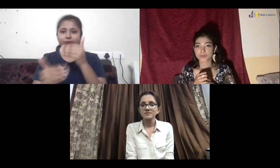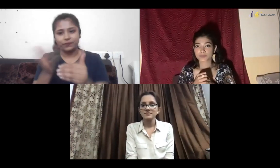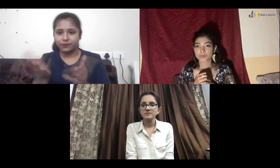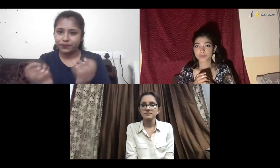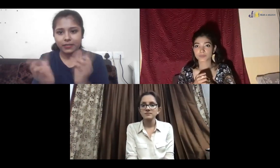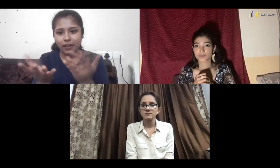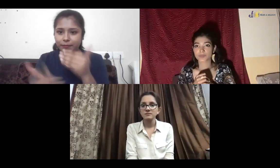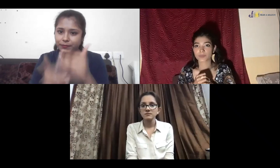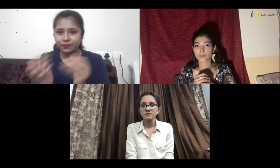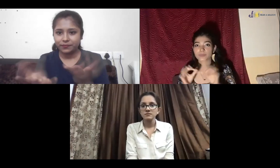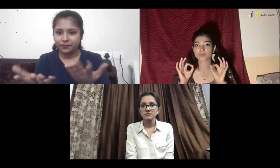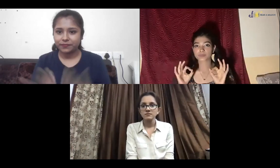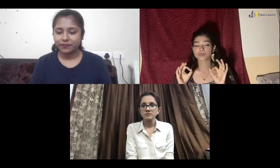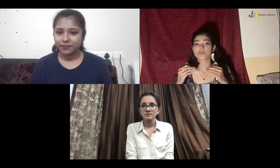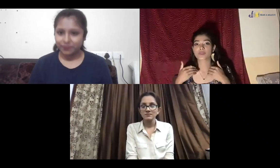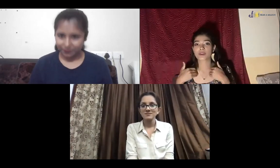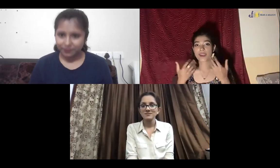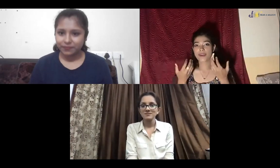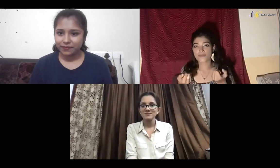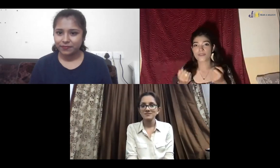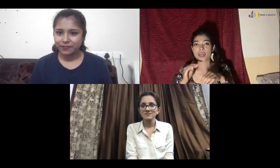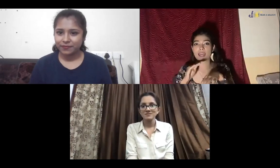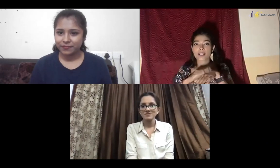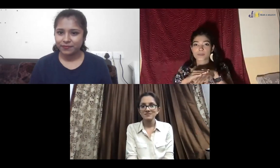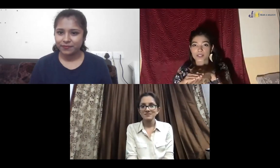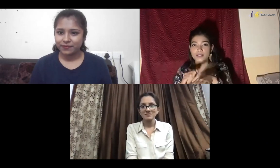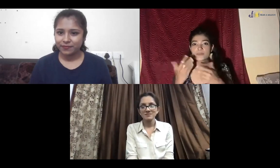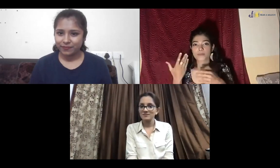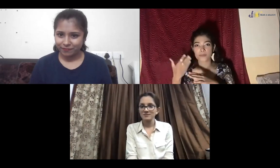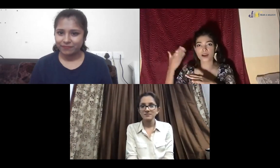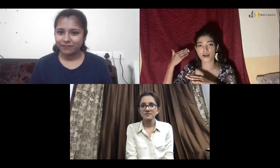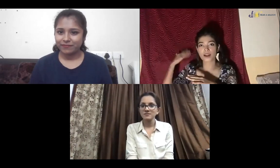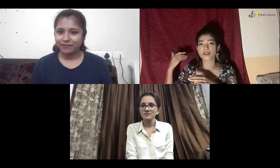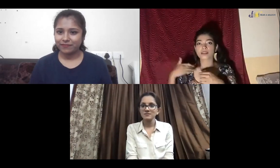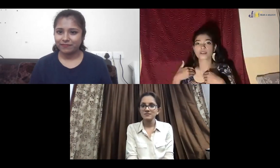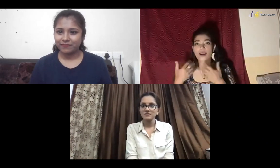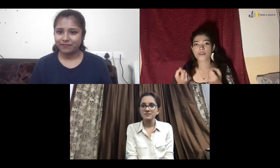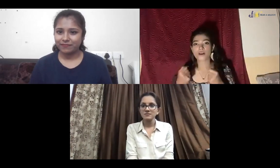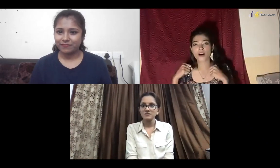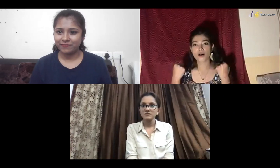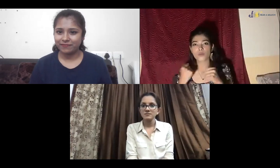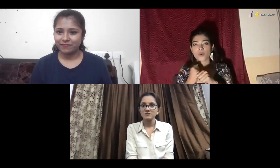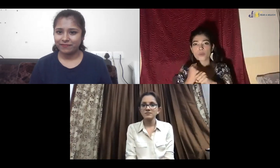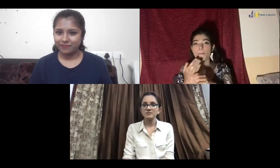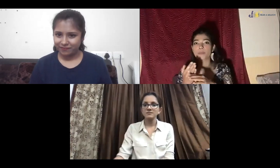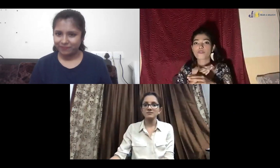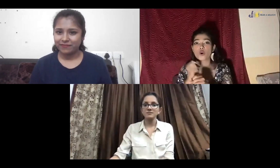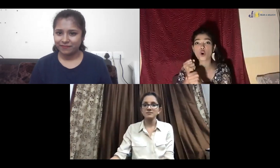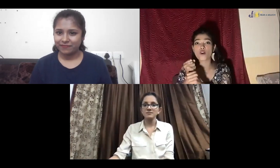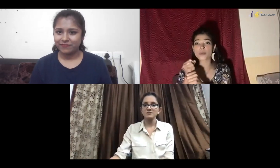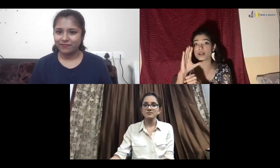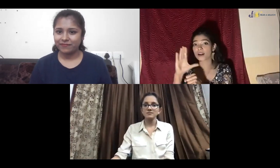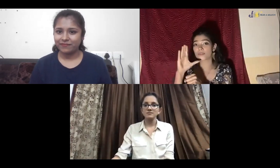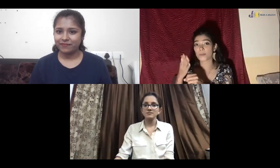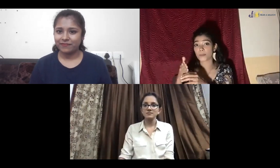It's a better now. No better. Yes, Shruta, can you continue? I have the same experience when I think a few days before